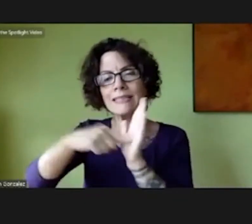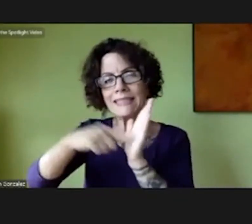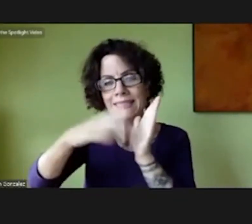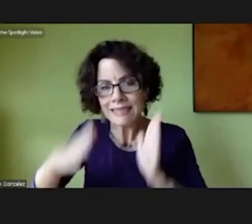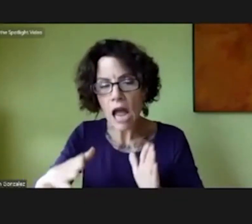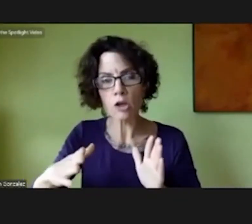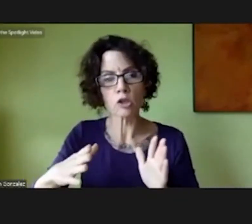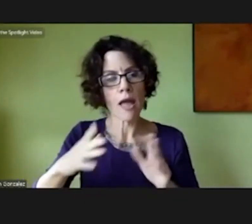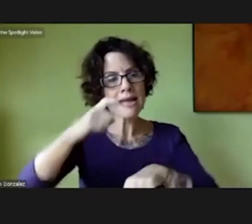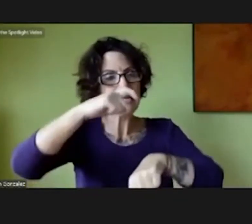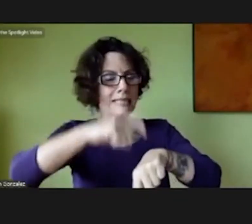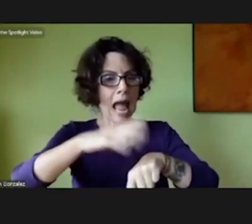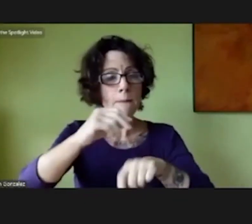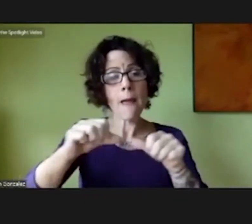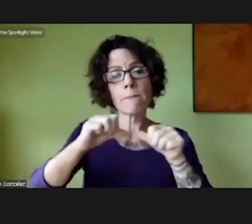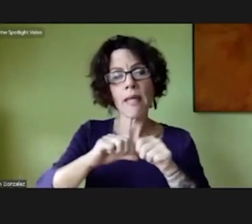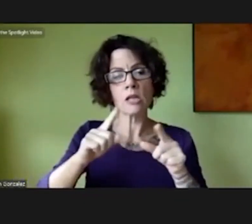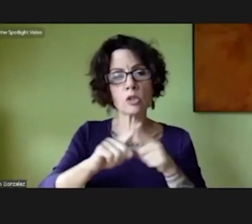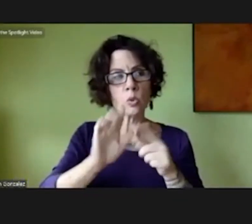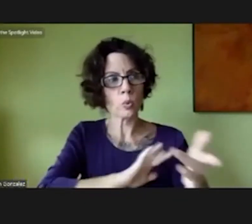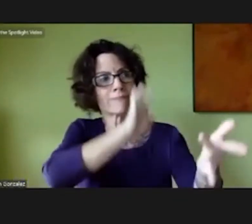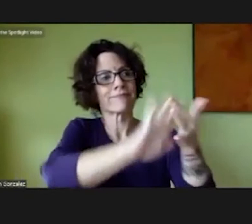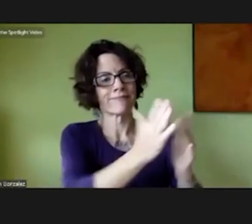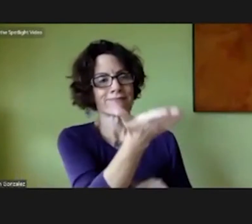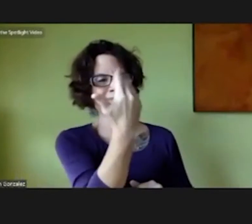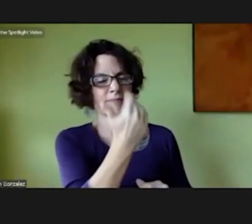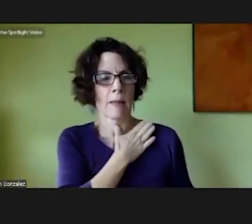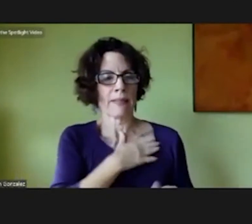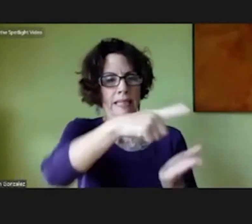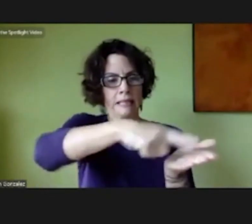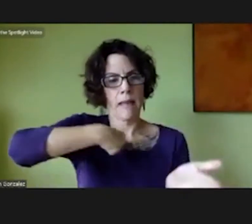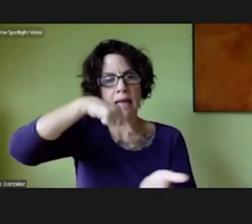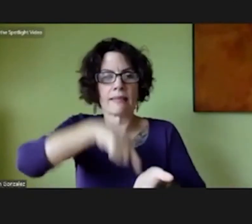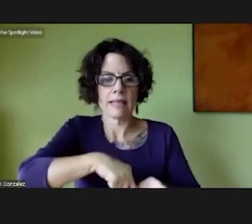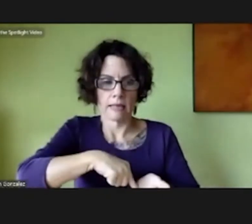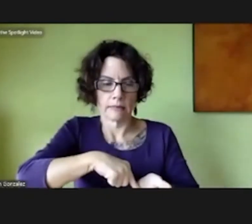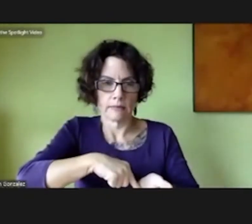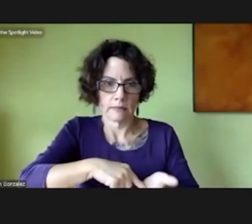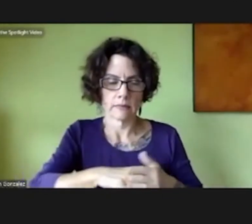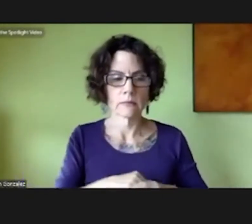That's part of the formal notification and probate, letting